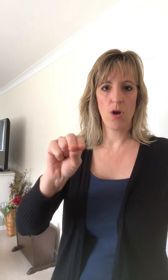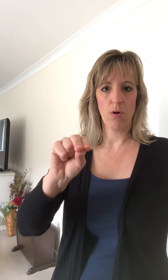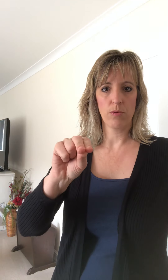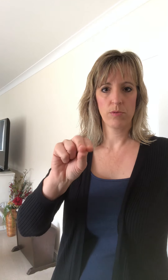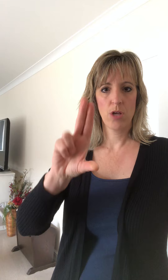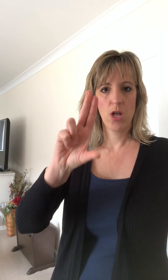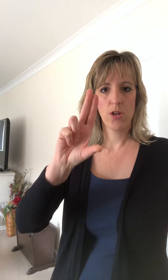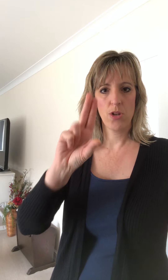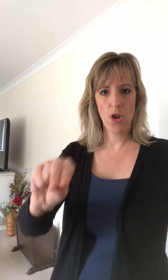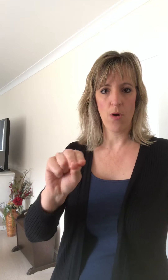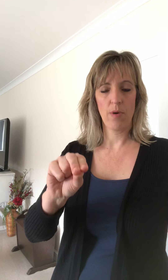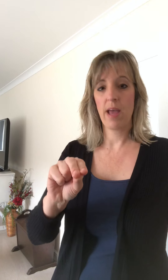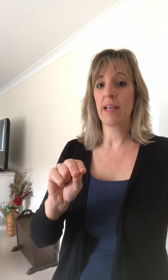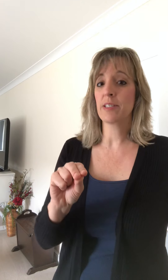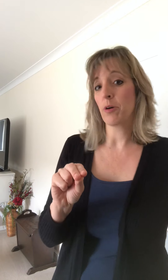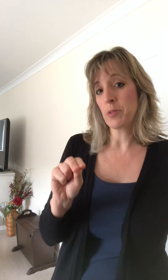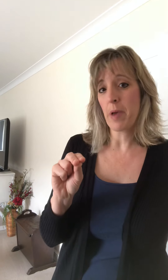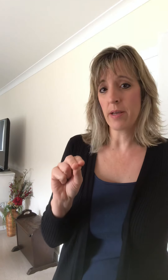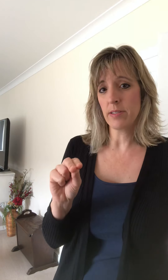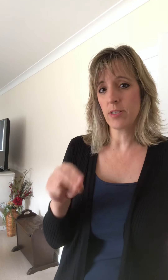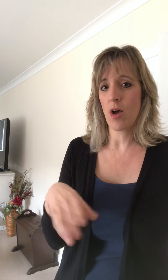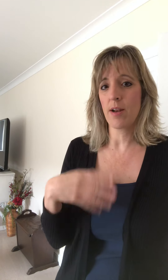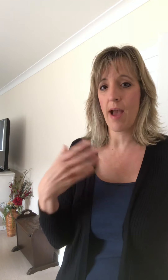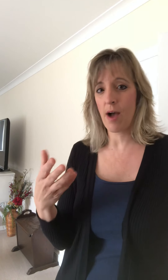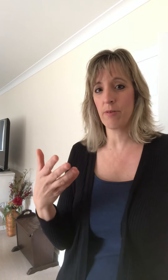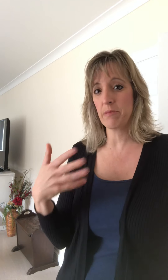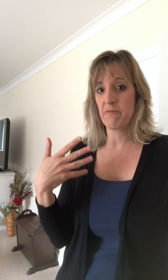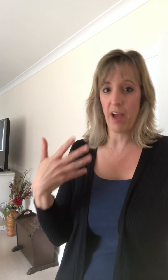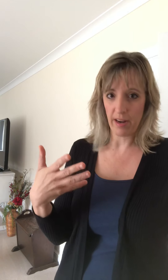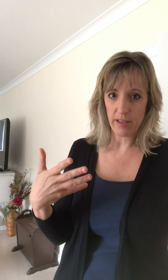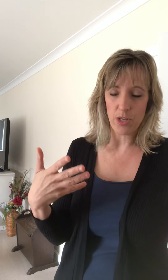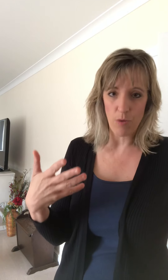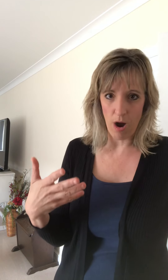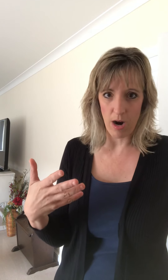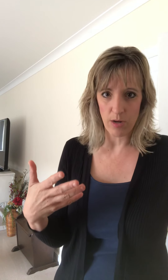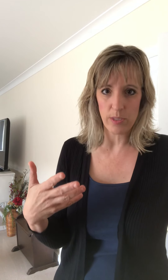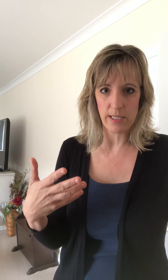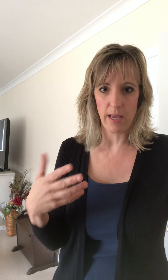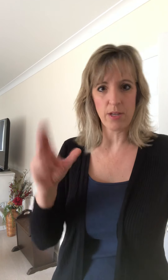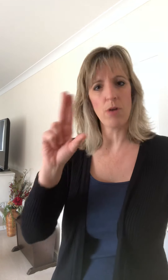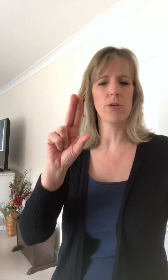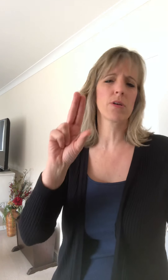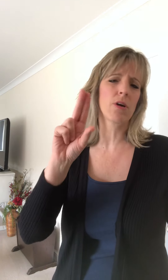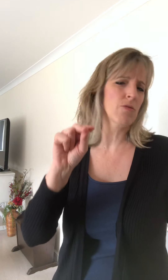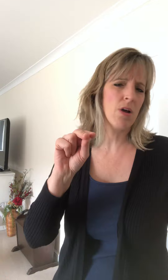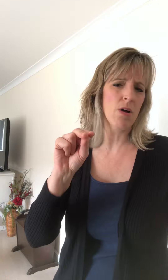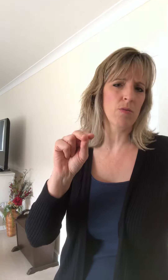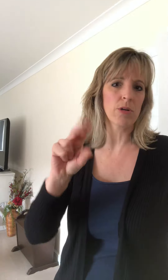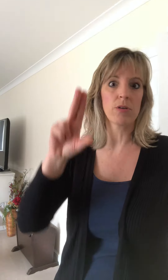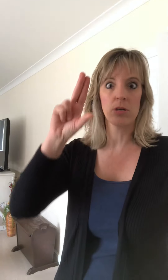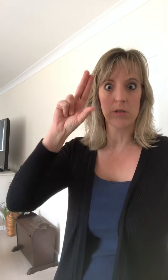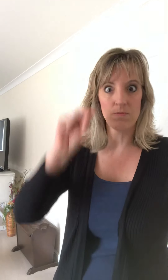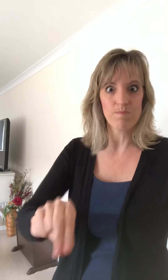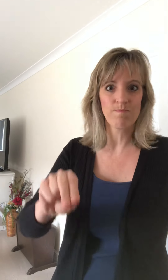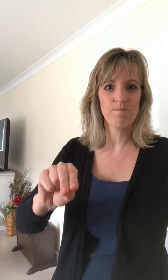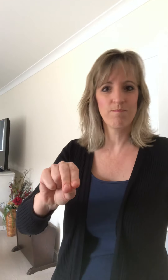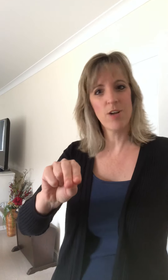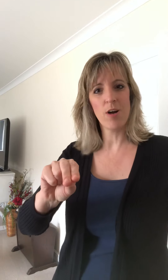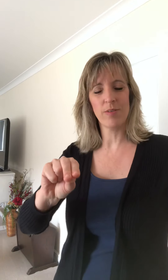no. No, and it all depends on how emphatic you are with saying no. You could go no, or you could go no. It